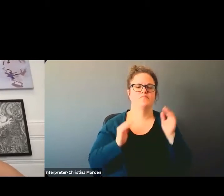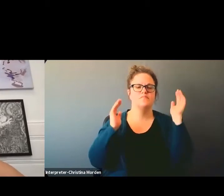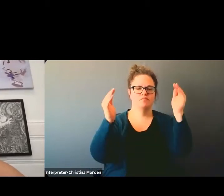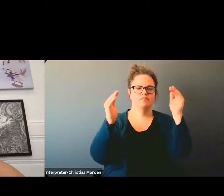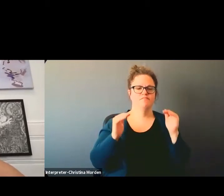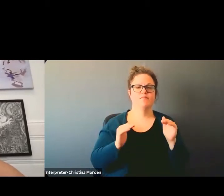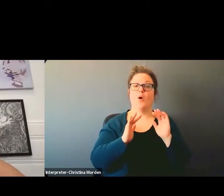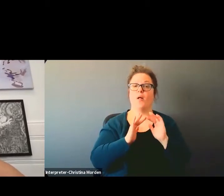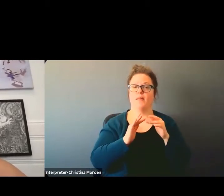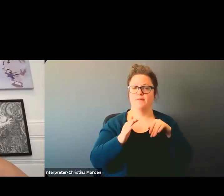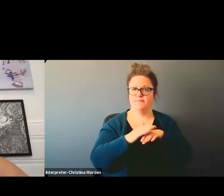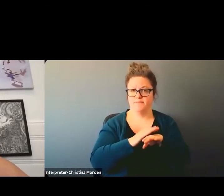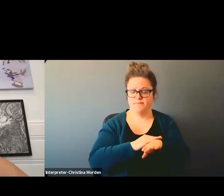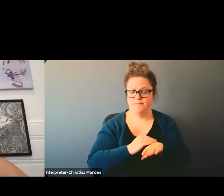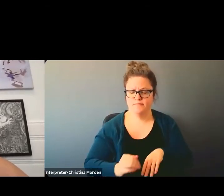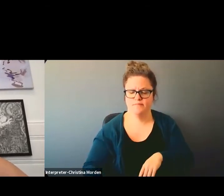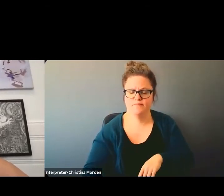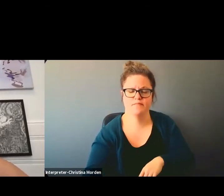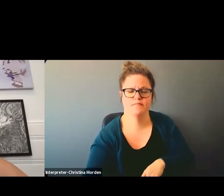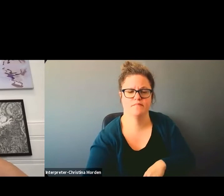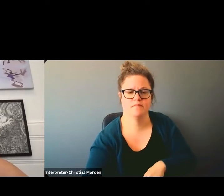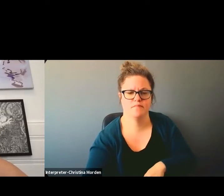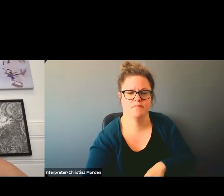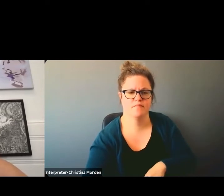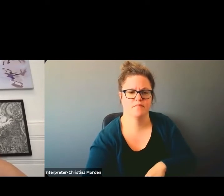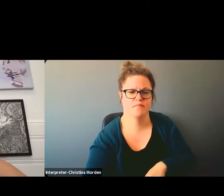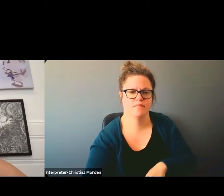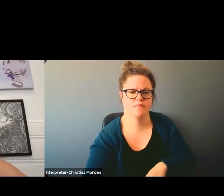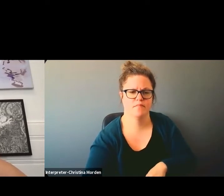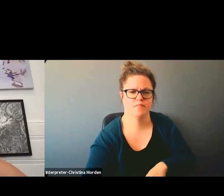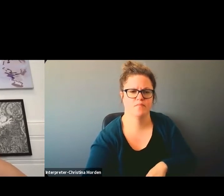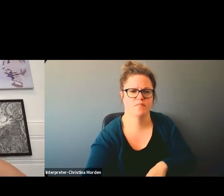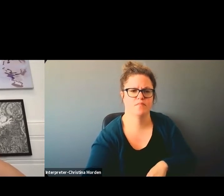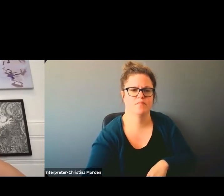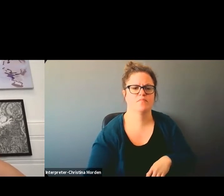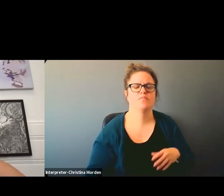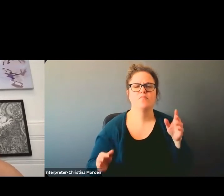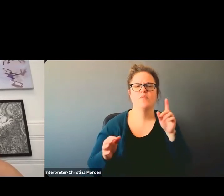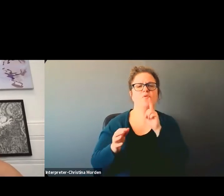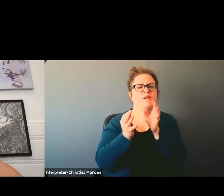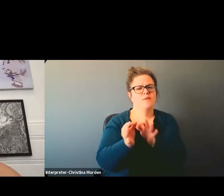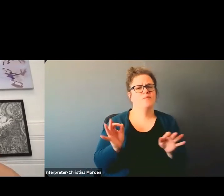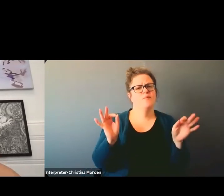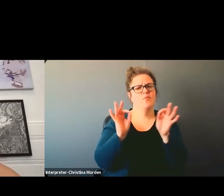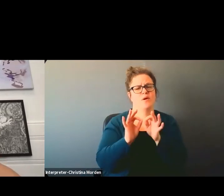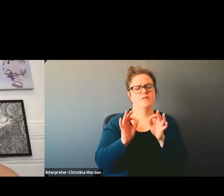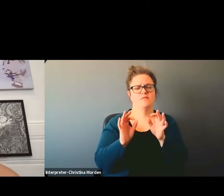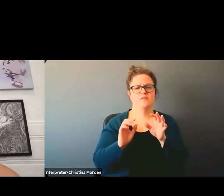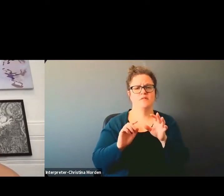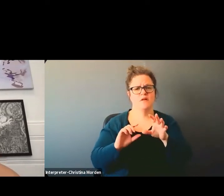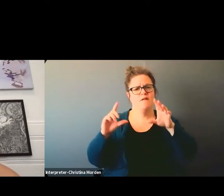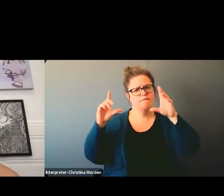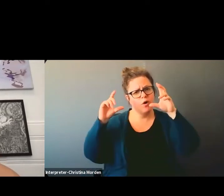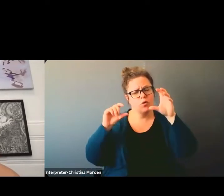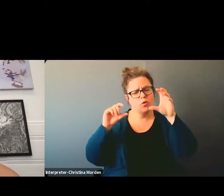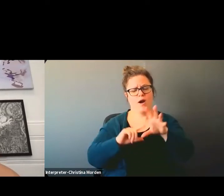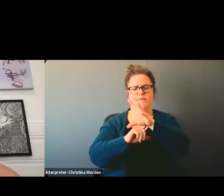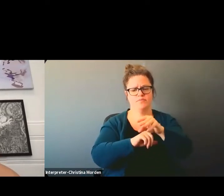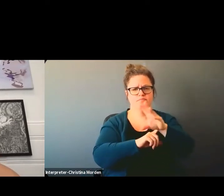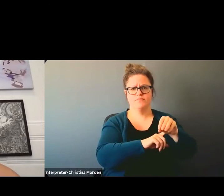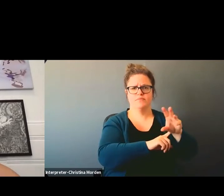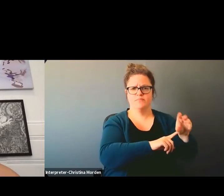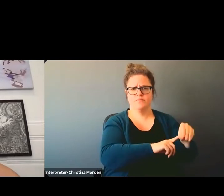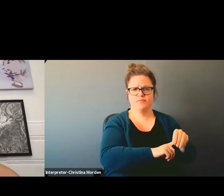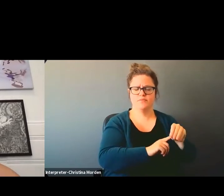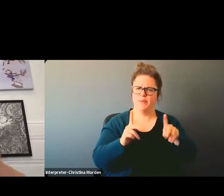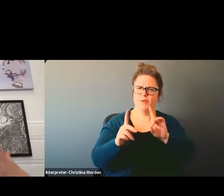with physical disabilities, it's really important to show people with disabilities in the photographs, in the infographics, any